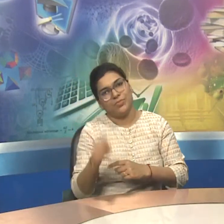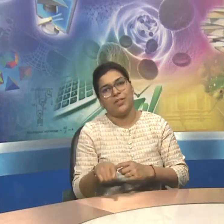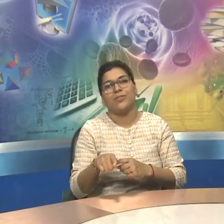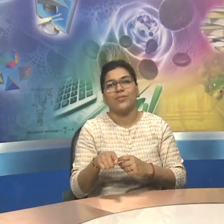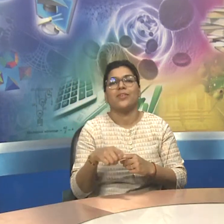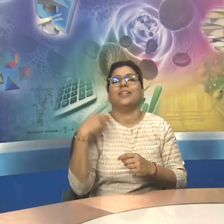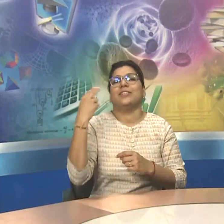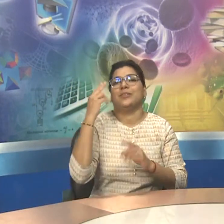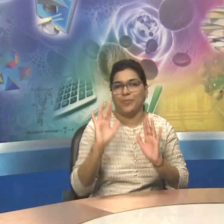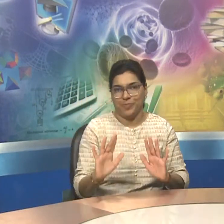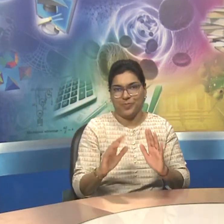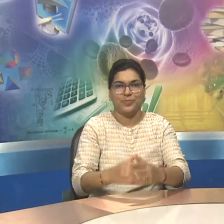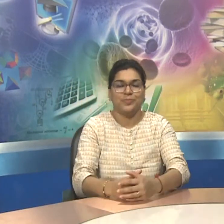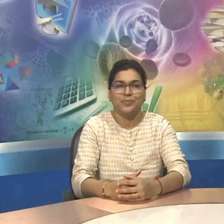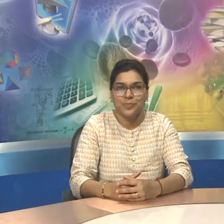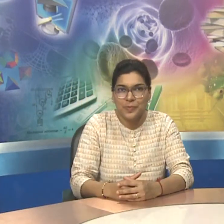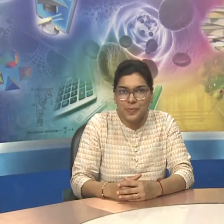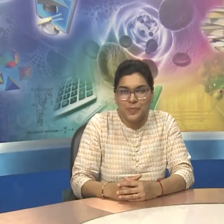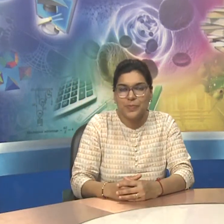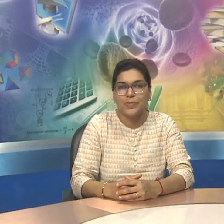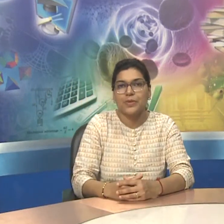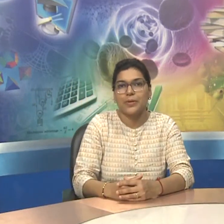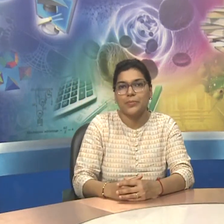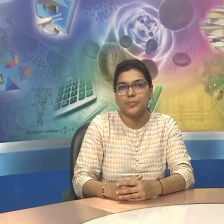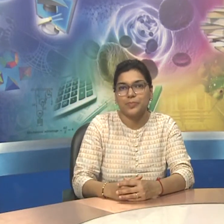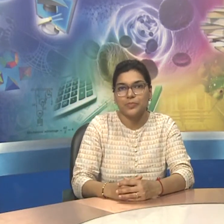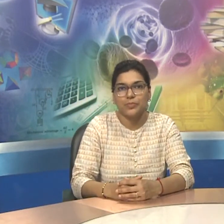Law must be followed by all the citizen.